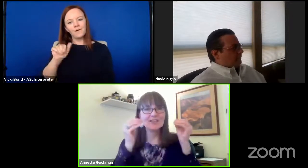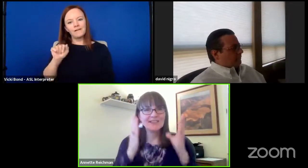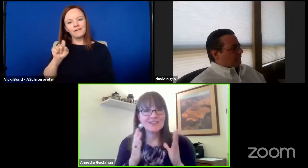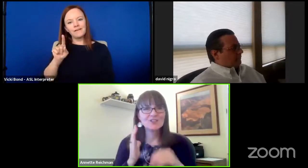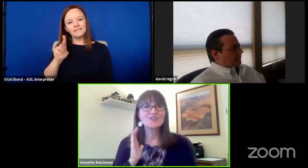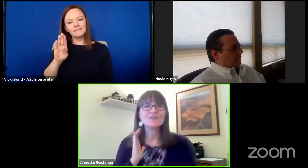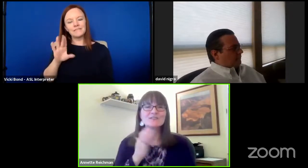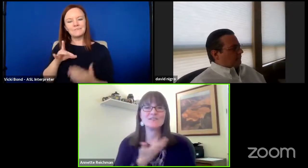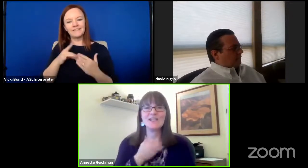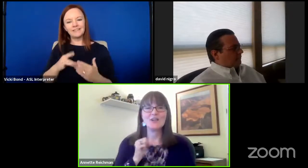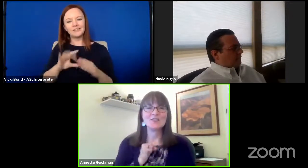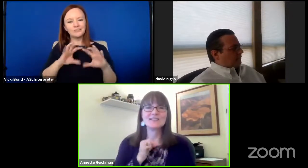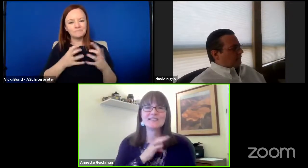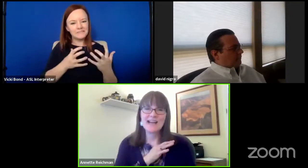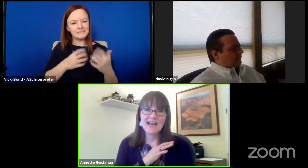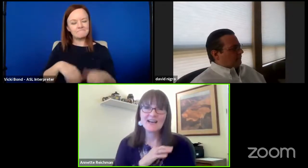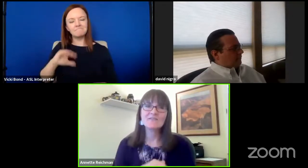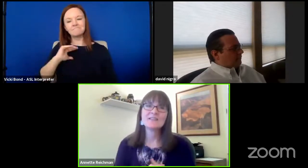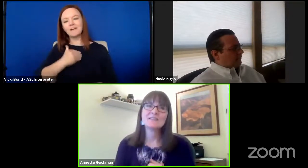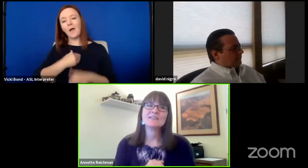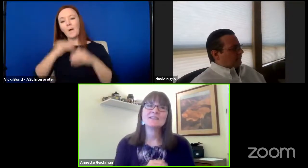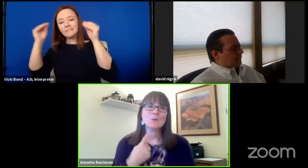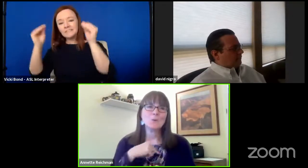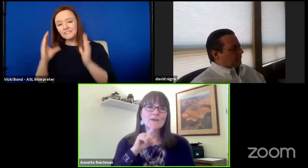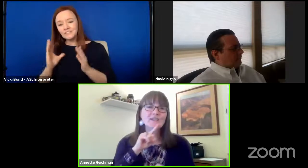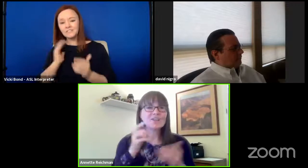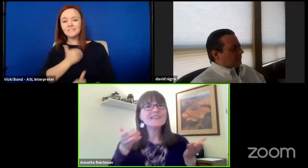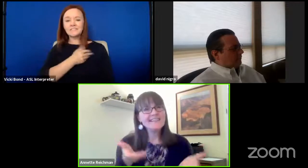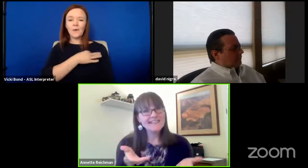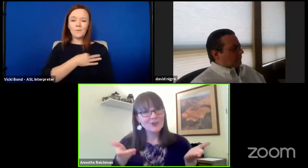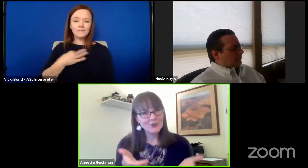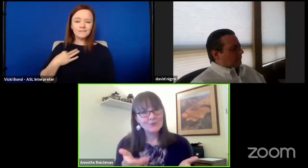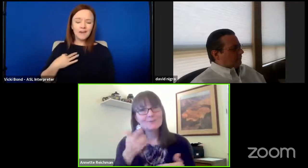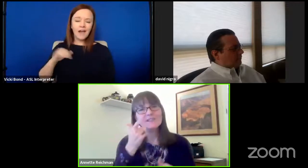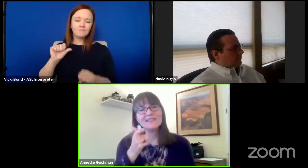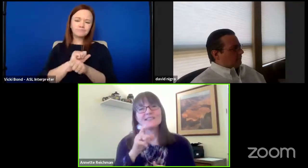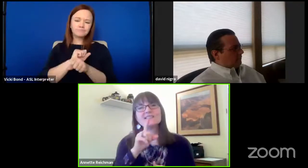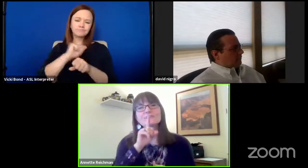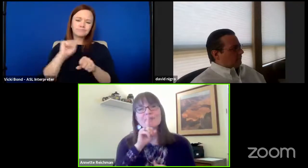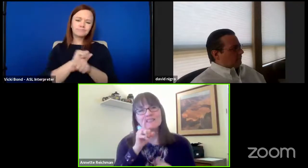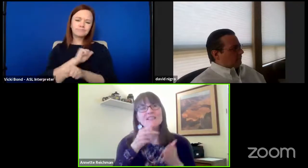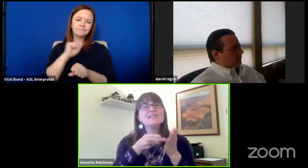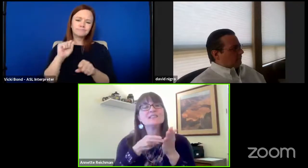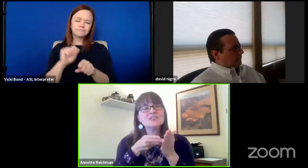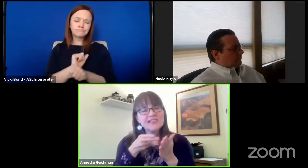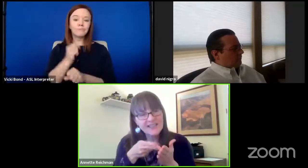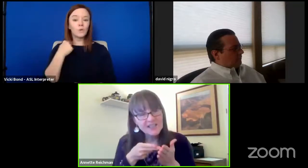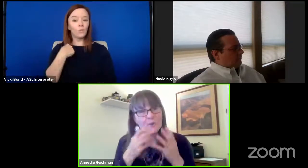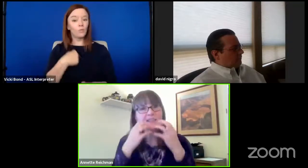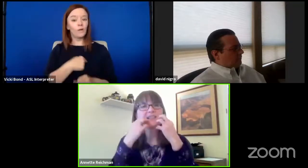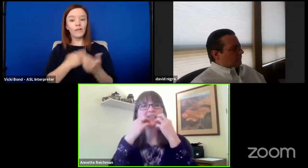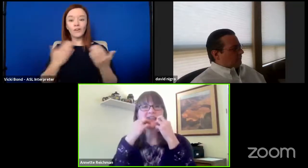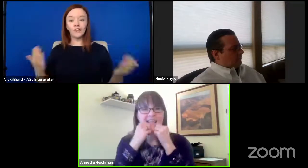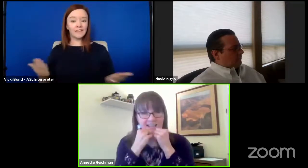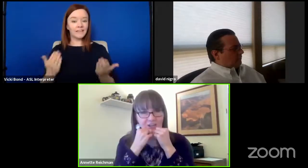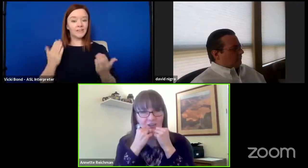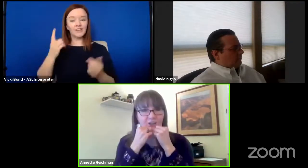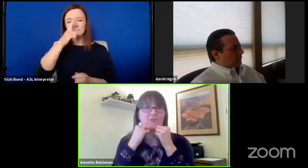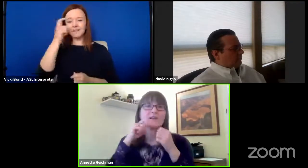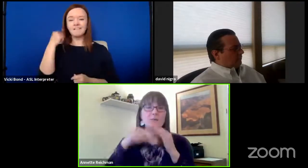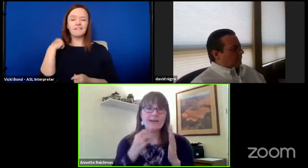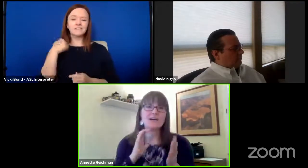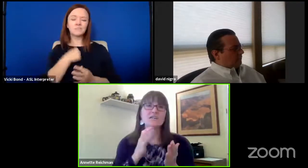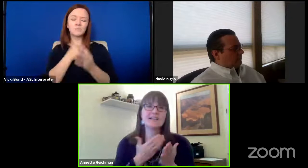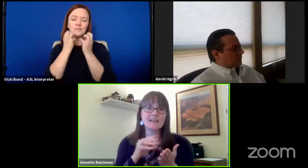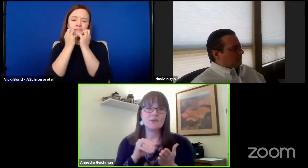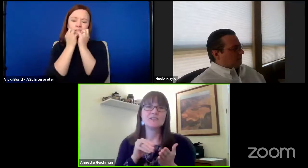of our teachers, of our staff. We are here because we genuinely